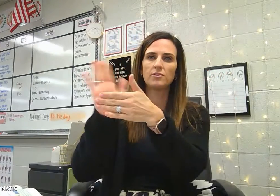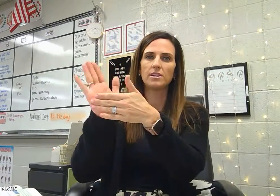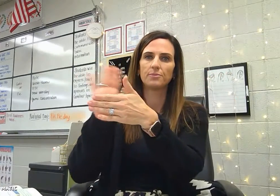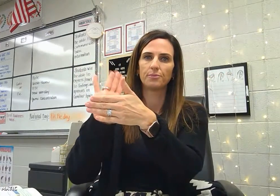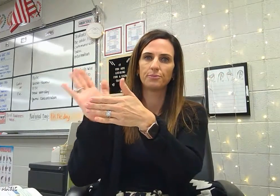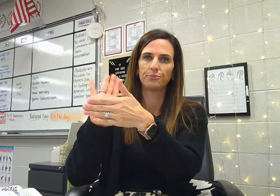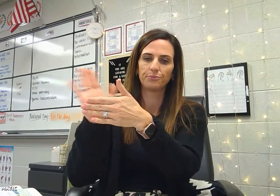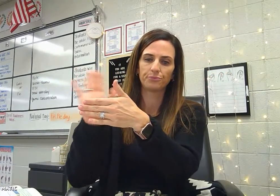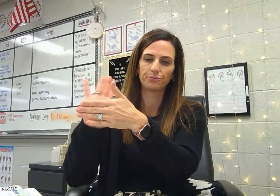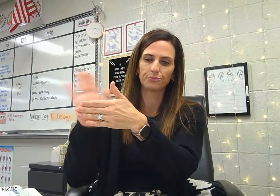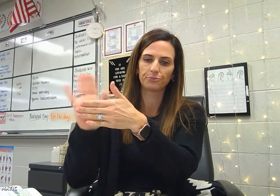Movie.